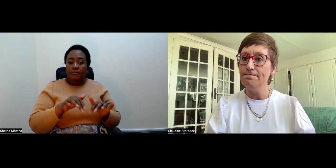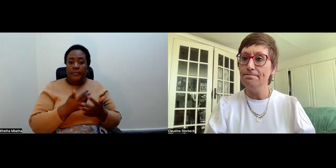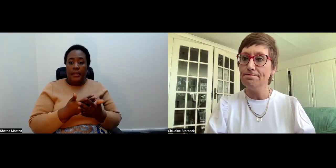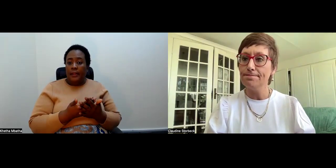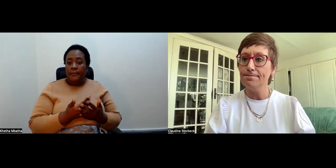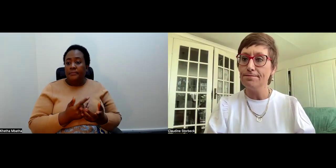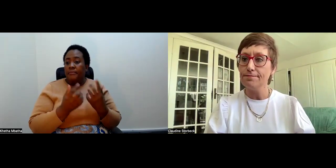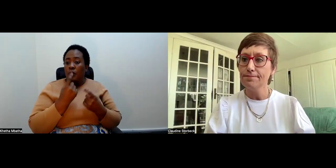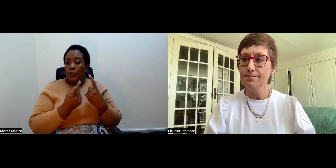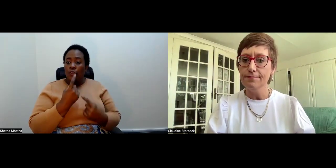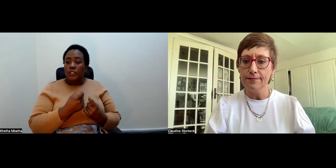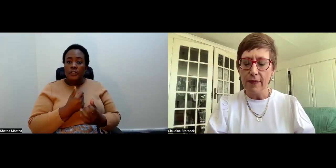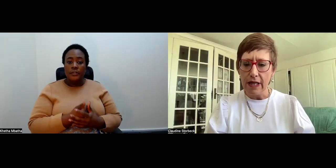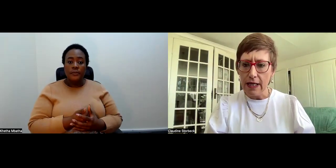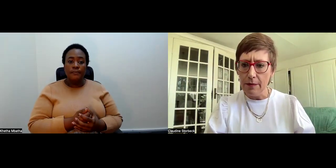questions?